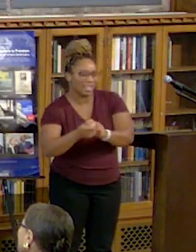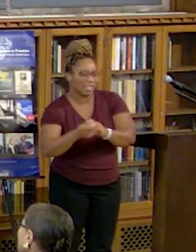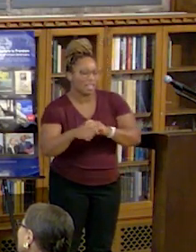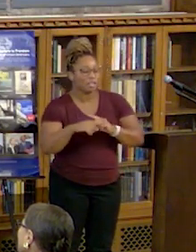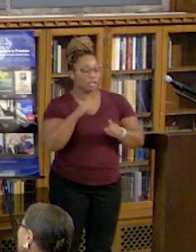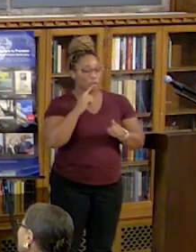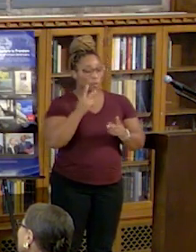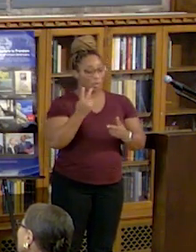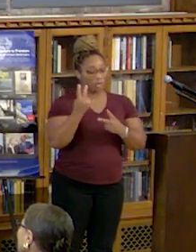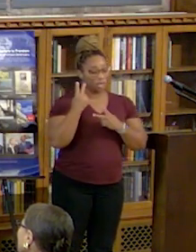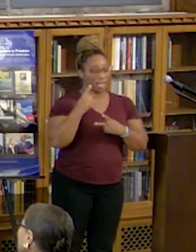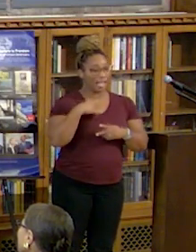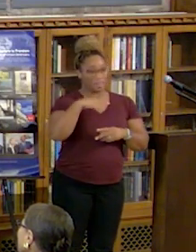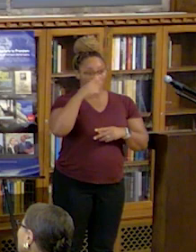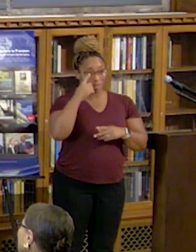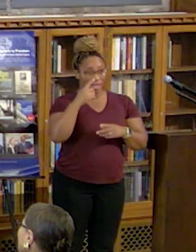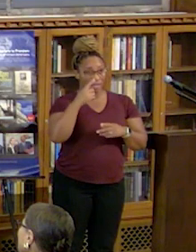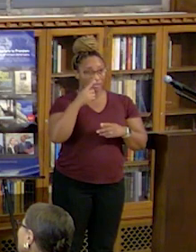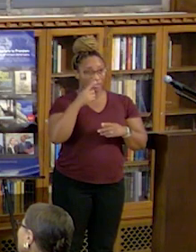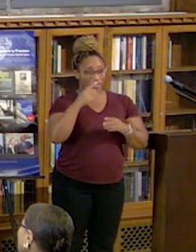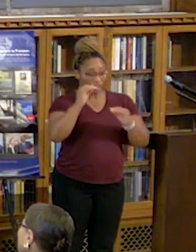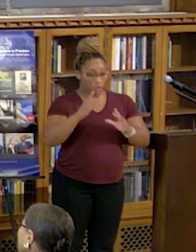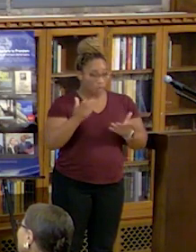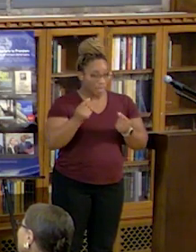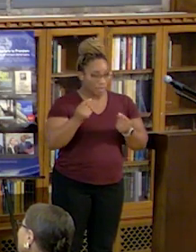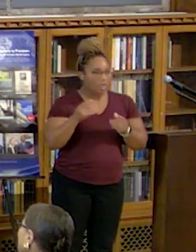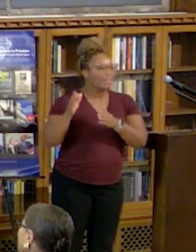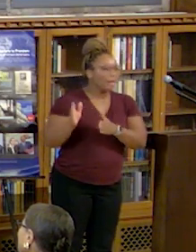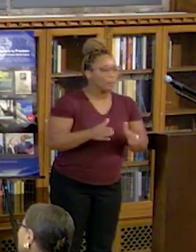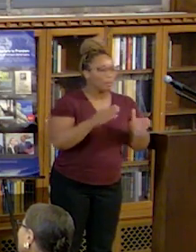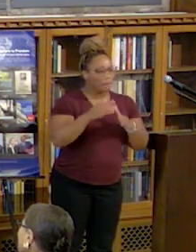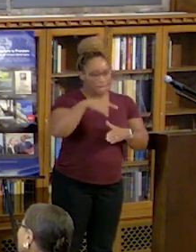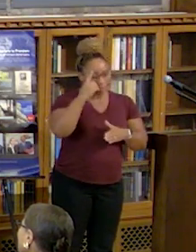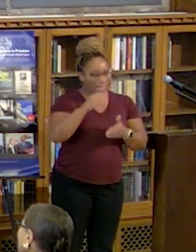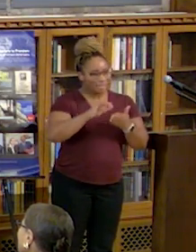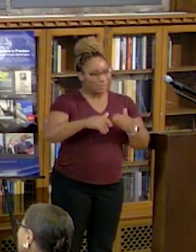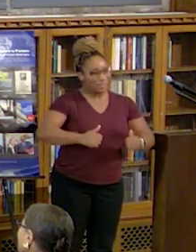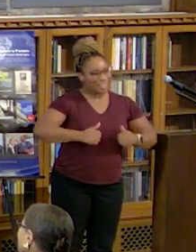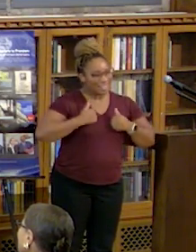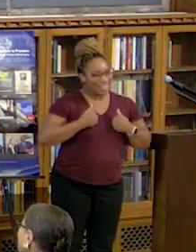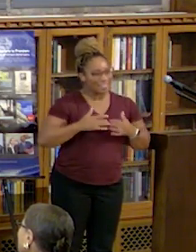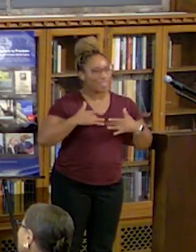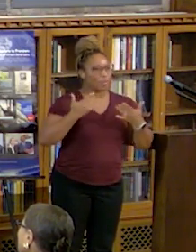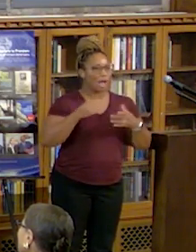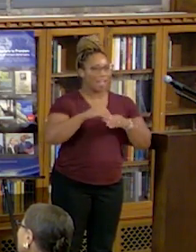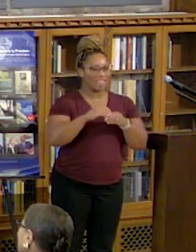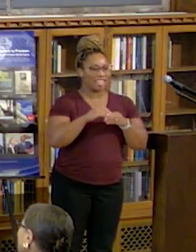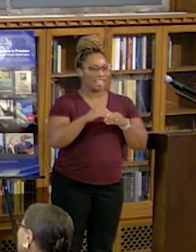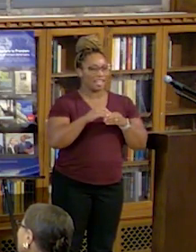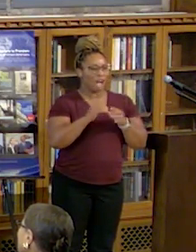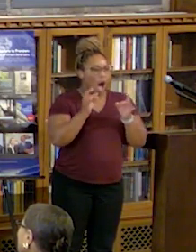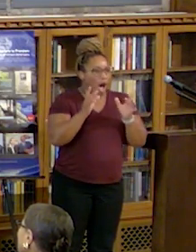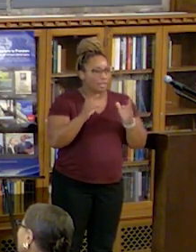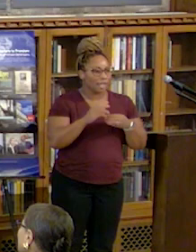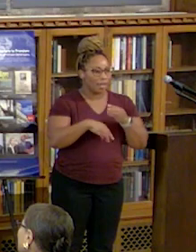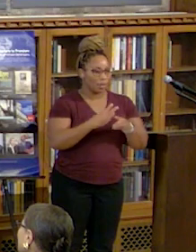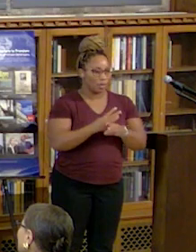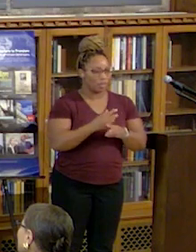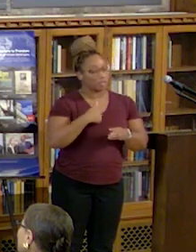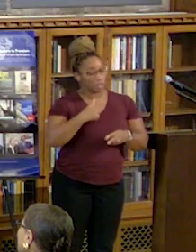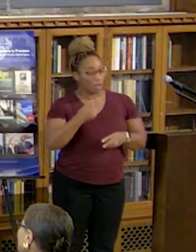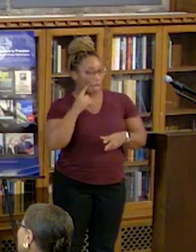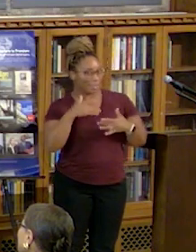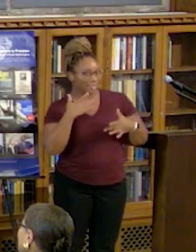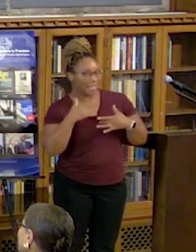when we look at what these black teachers were doing they were preparing black students to live and thrive in a hostile world and so I do think I'm very